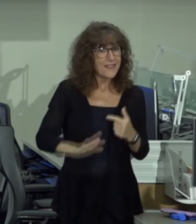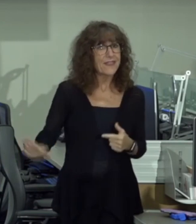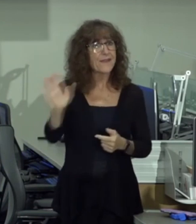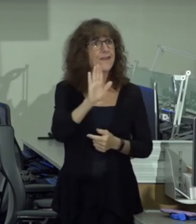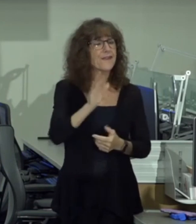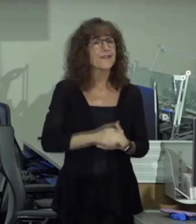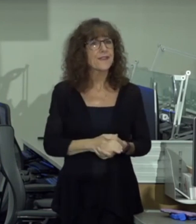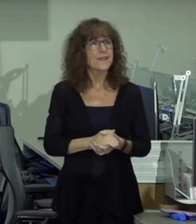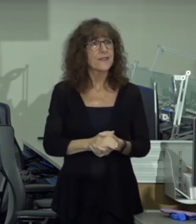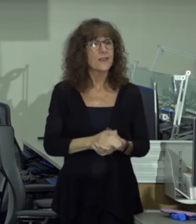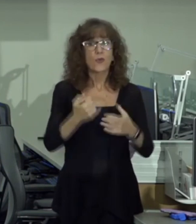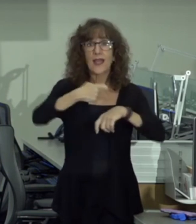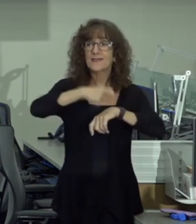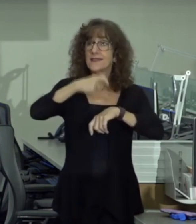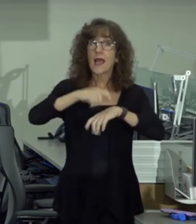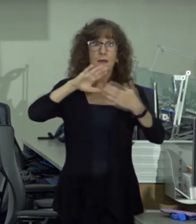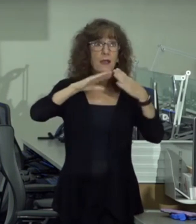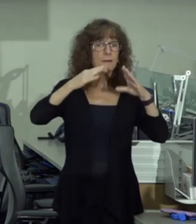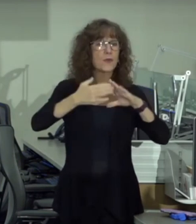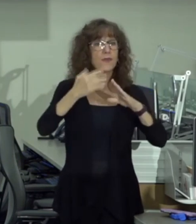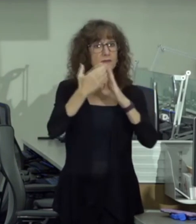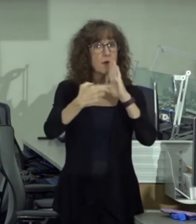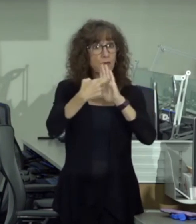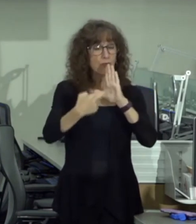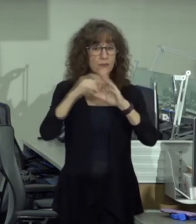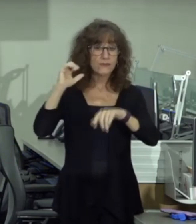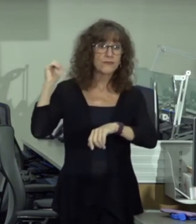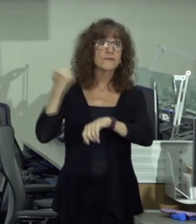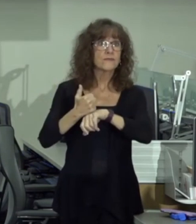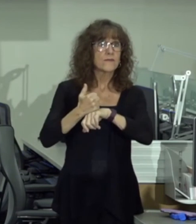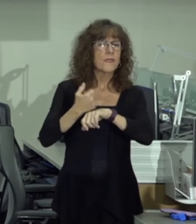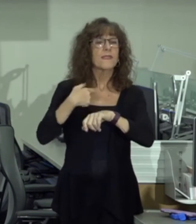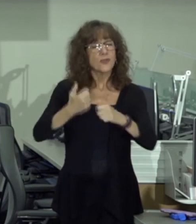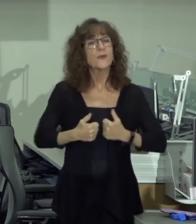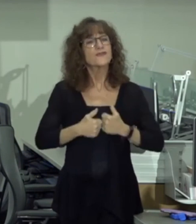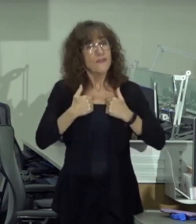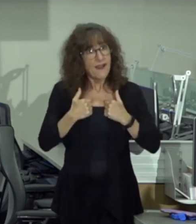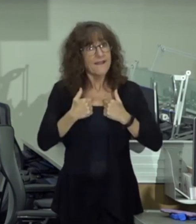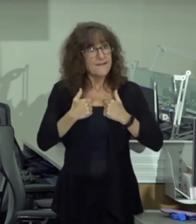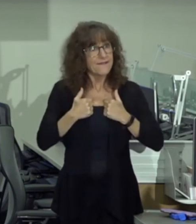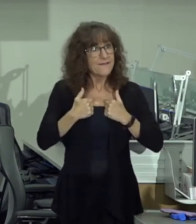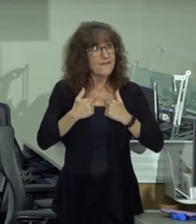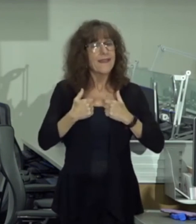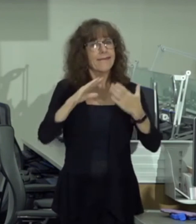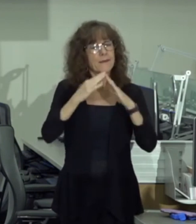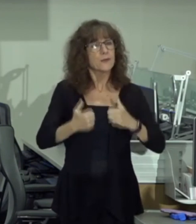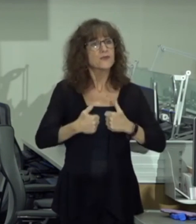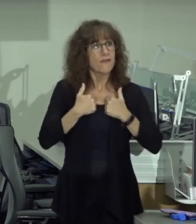well. And so this is a time where, as a community, there are certain rules that we have put in place so that we survive as a